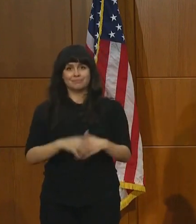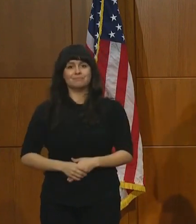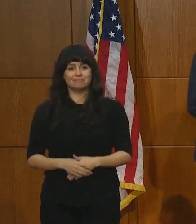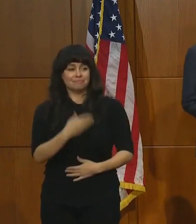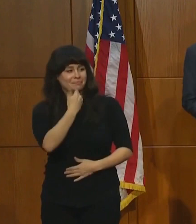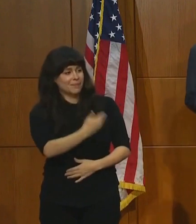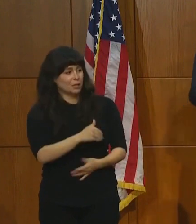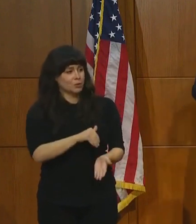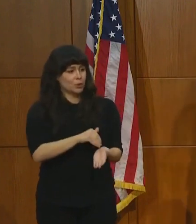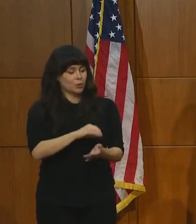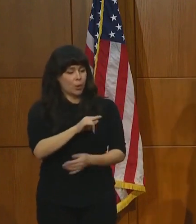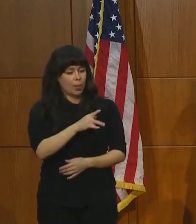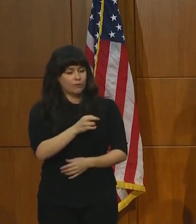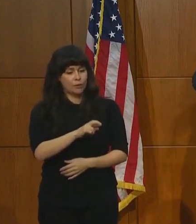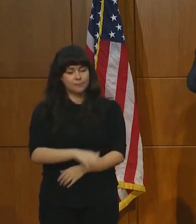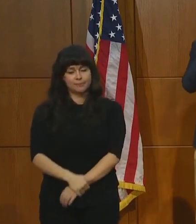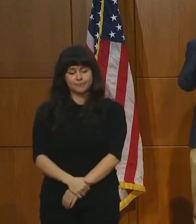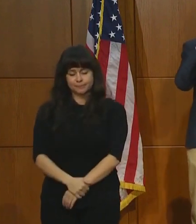Governor.